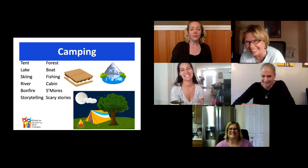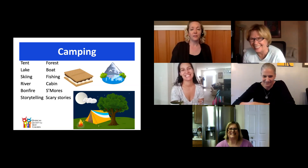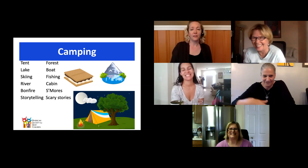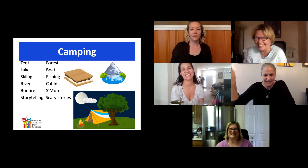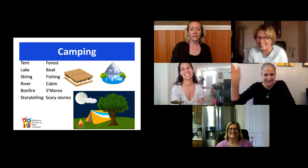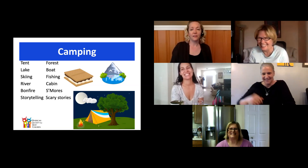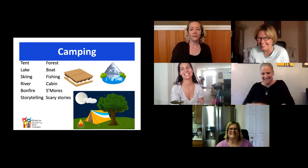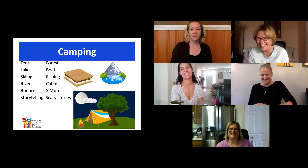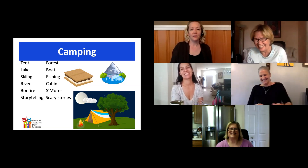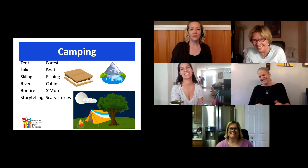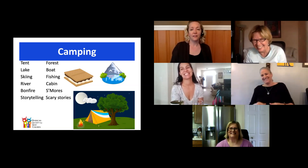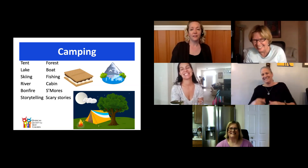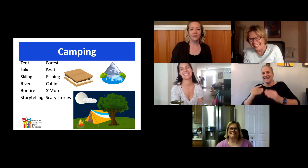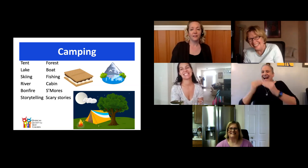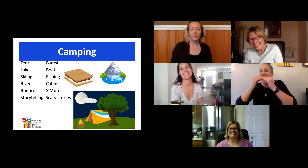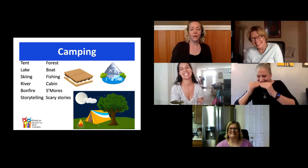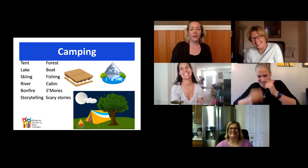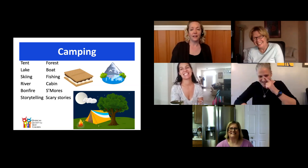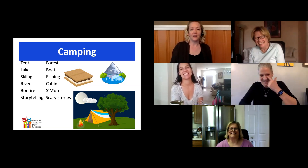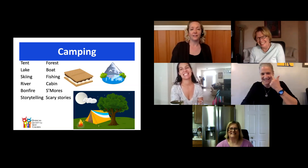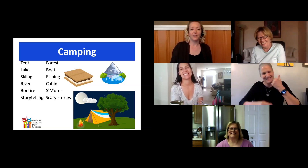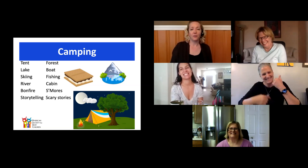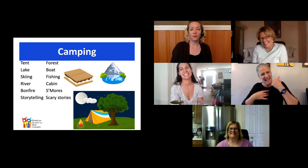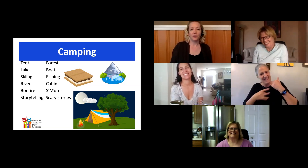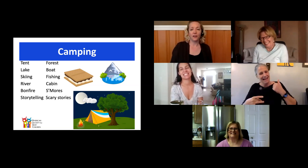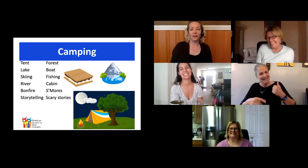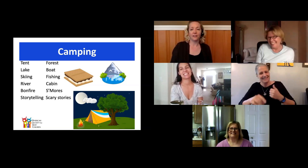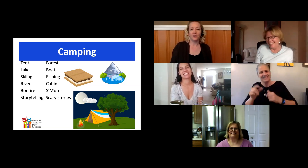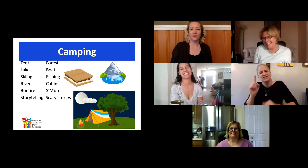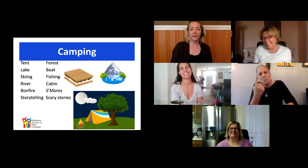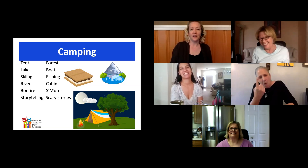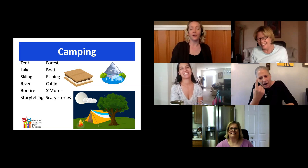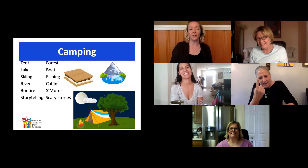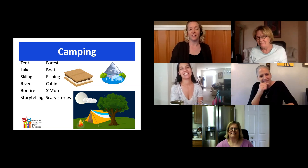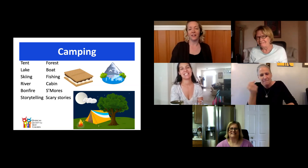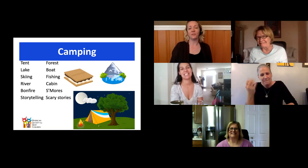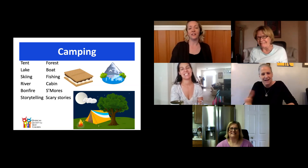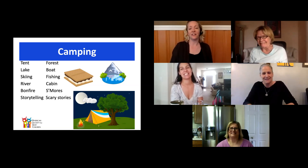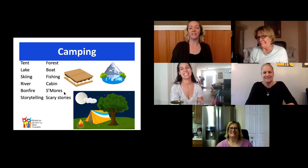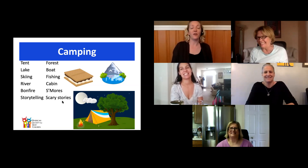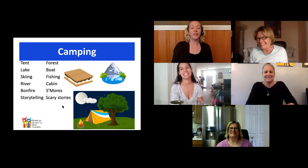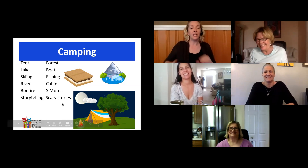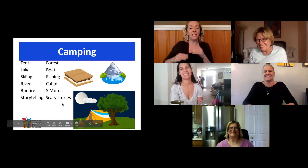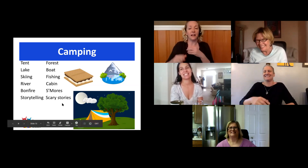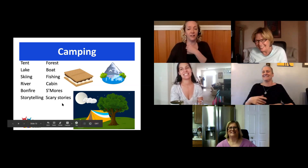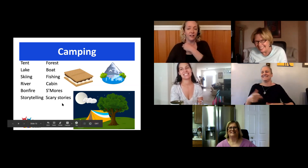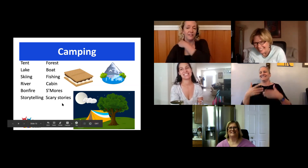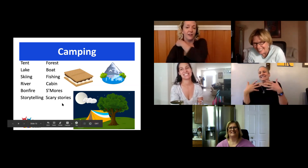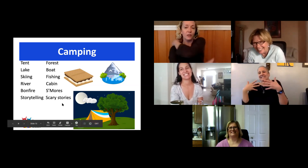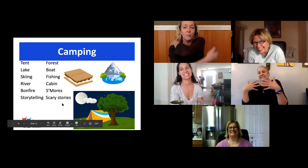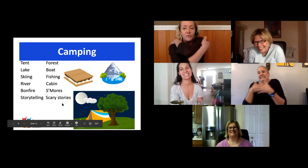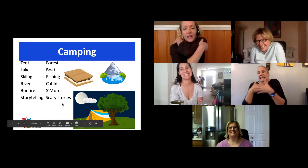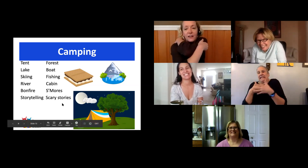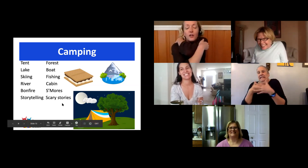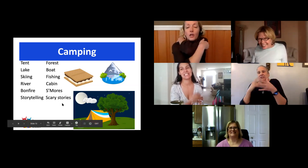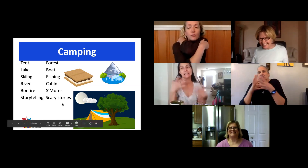okay. Everyone's a critic. All right, forget it. No, I'm teasing it. So, and then you eat it kind of like a sandwich. I'm a fan. Just one, not a whole bunch, just